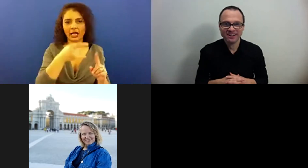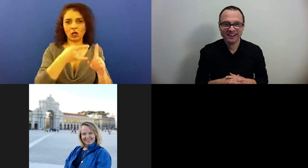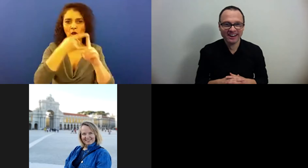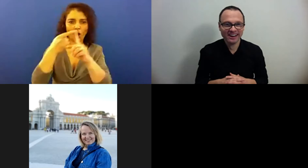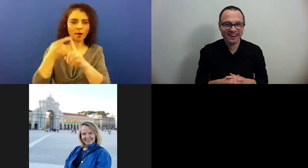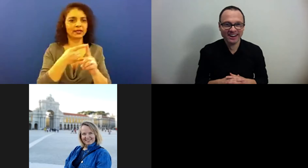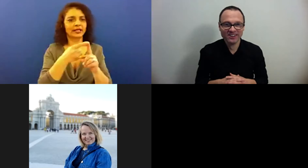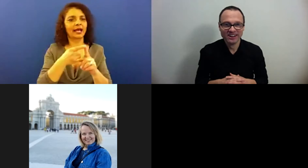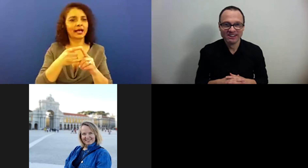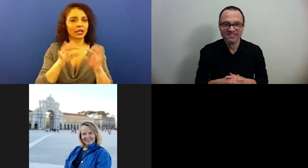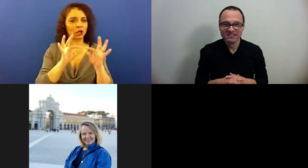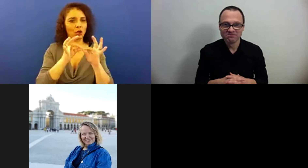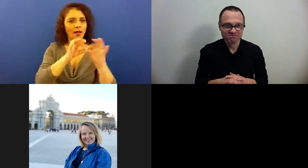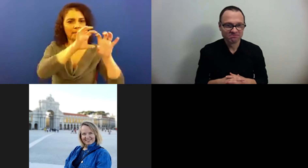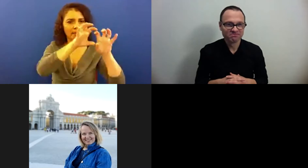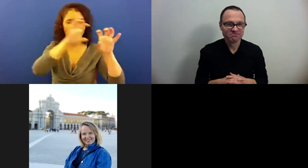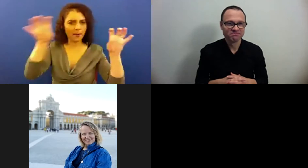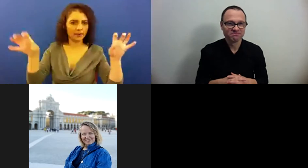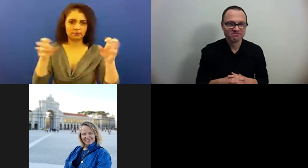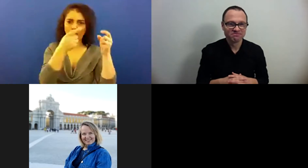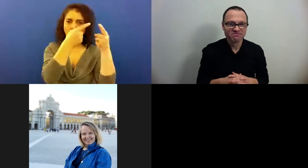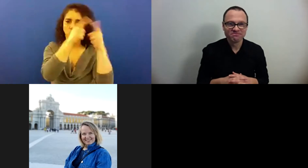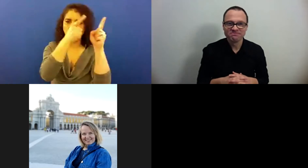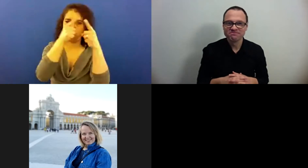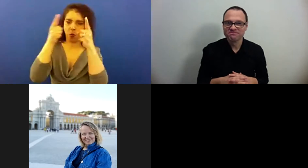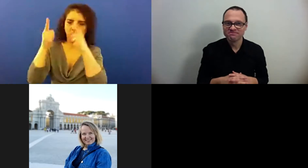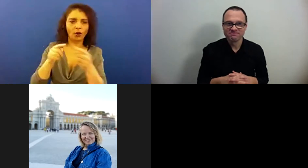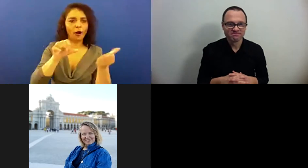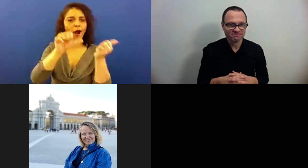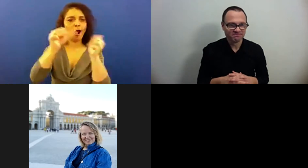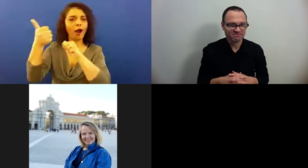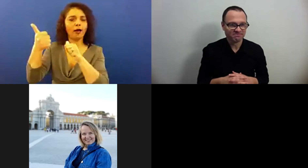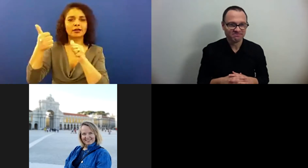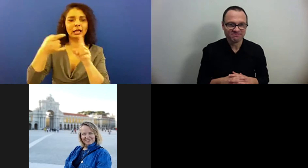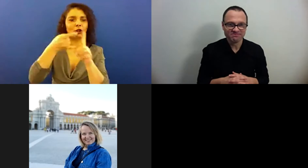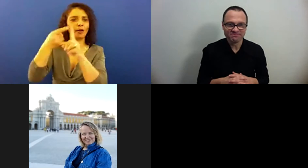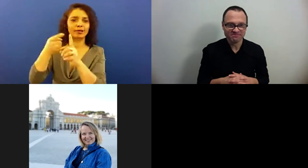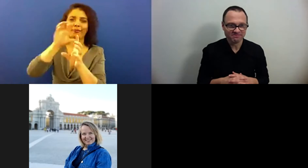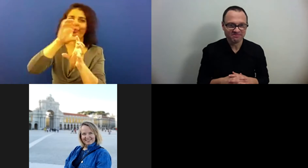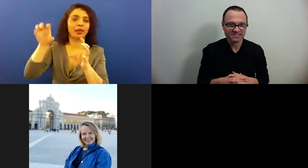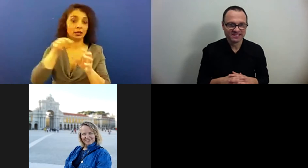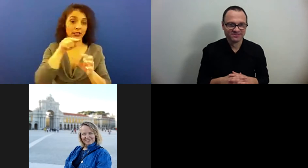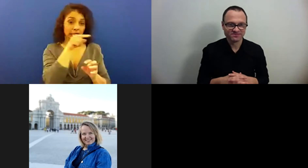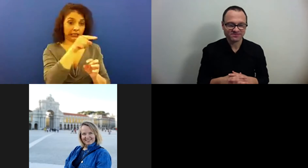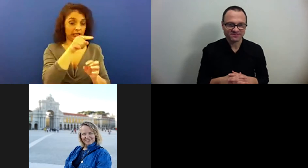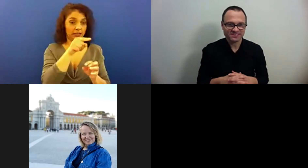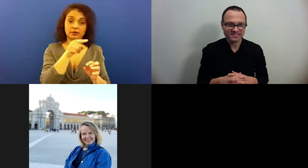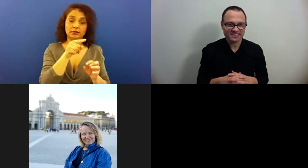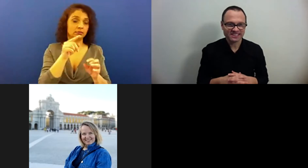This is the first time I'm involved in a global Zoom meeting